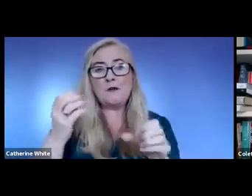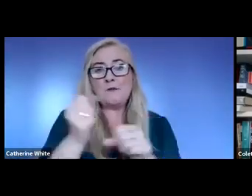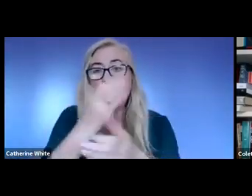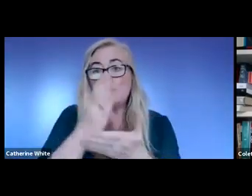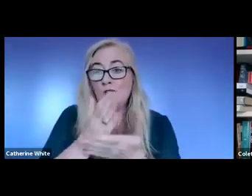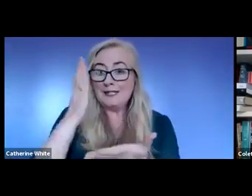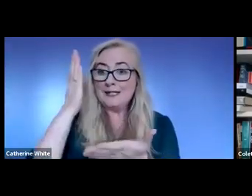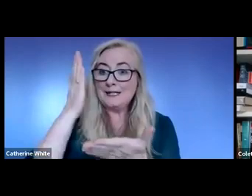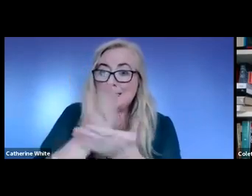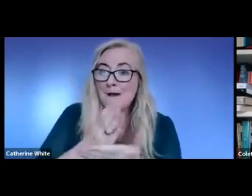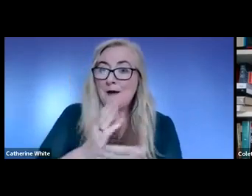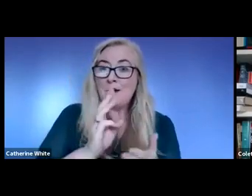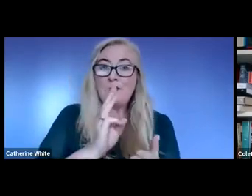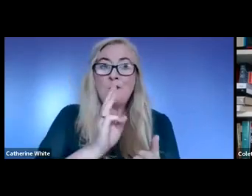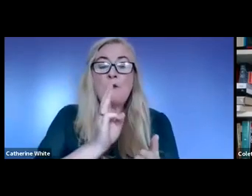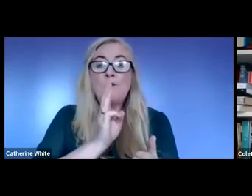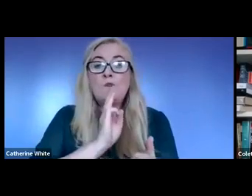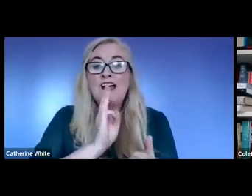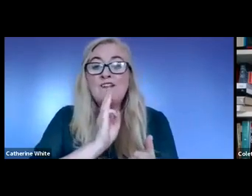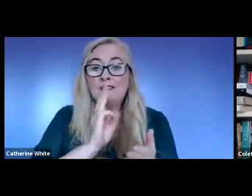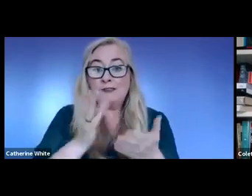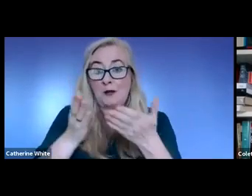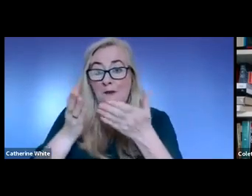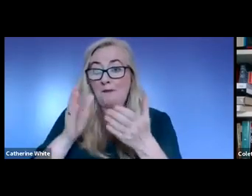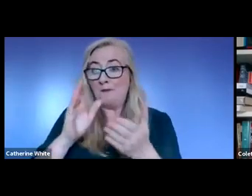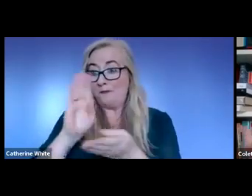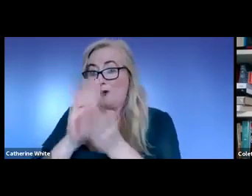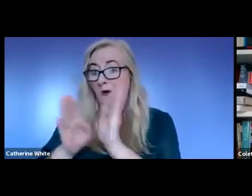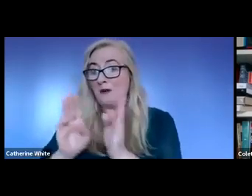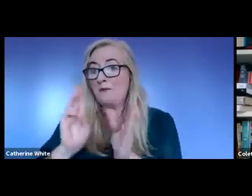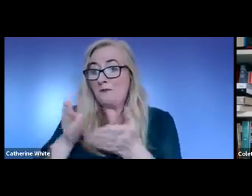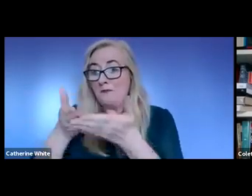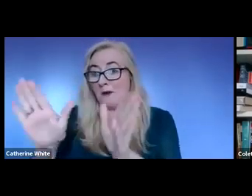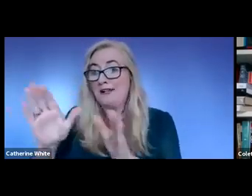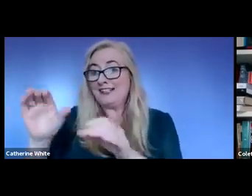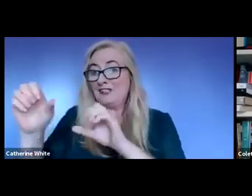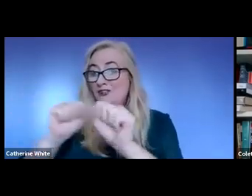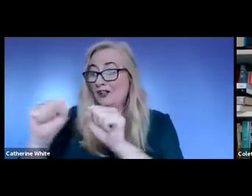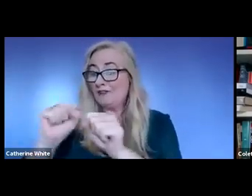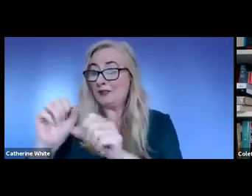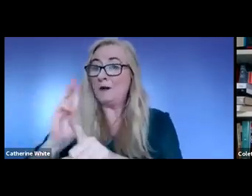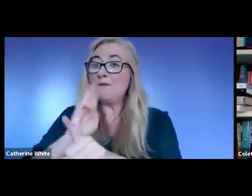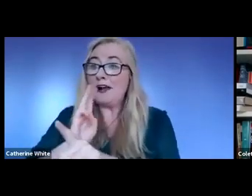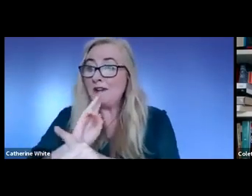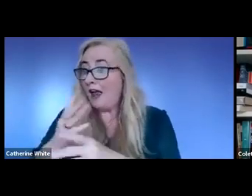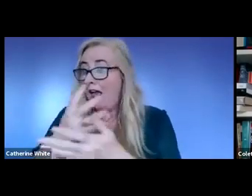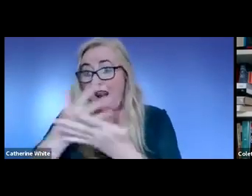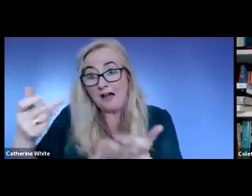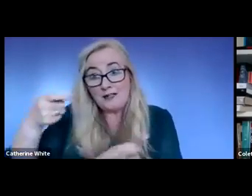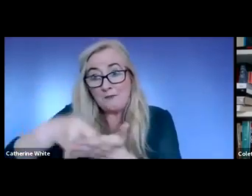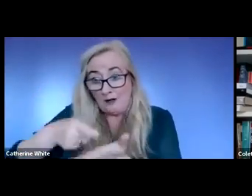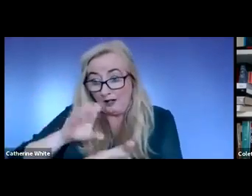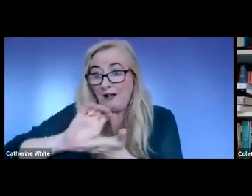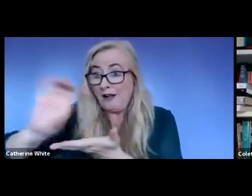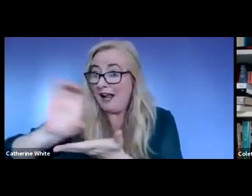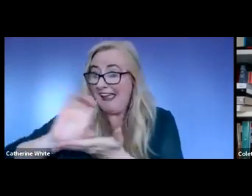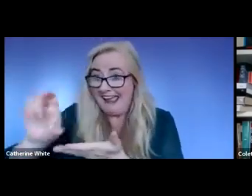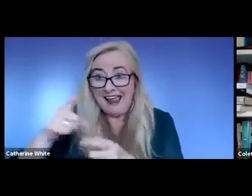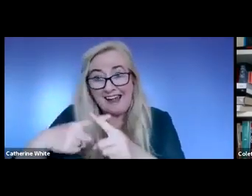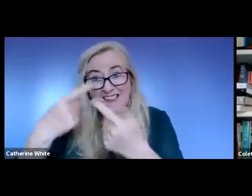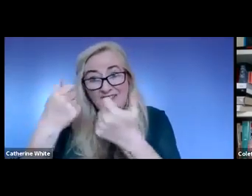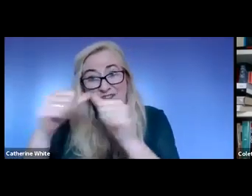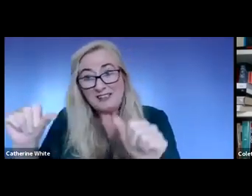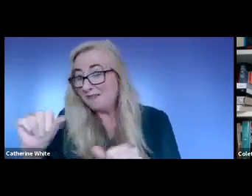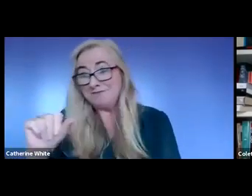of privatisation of public services. It costs a huge amount of money and it's not particularly effective.